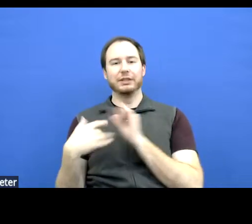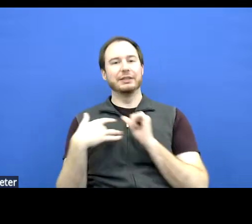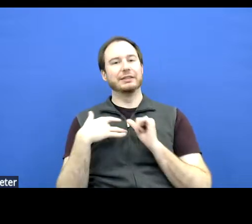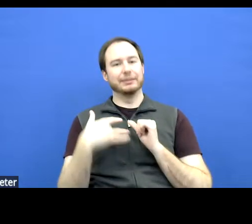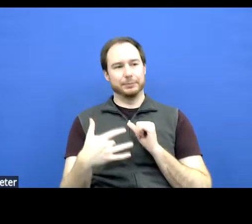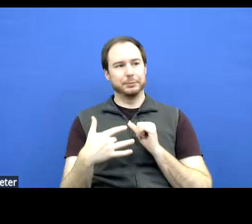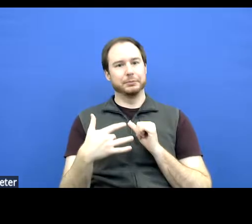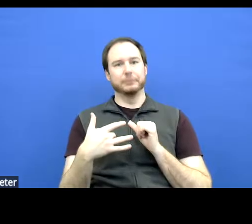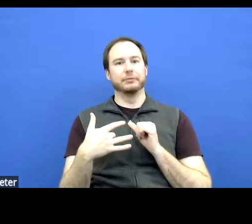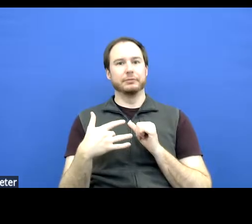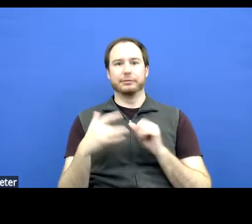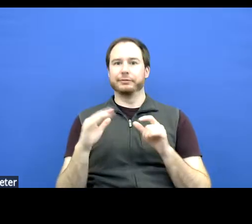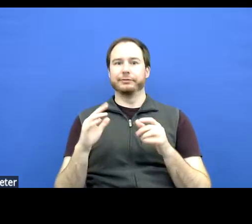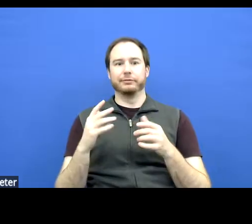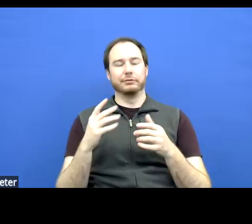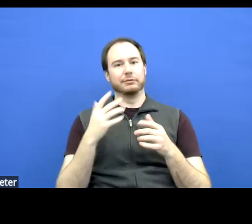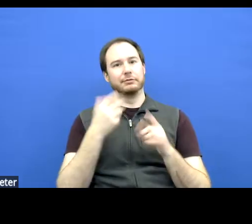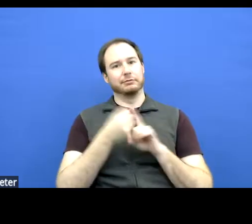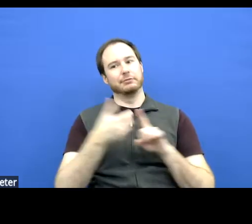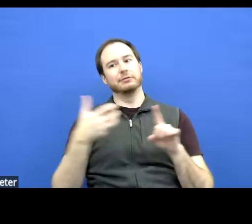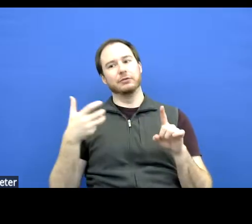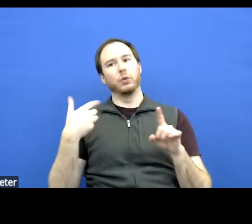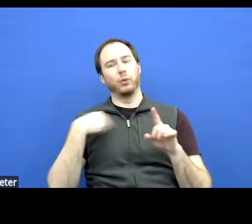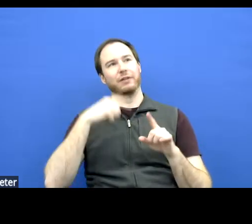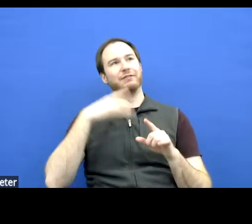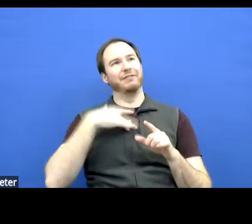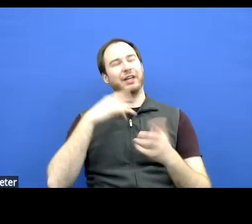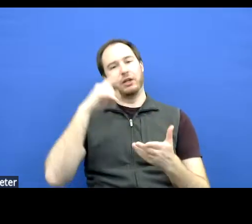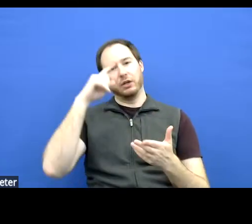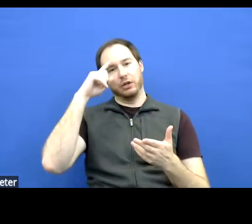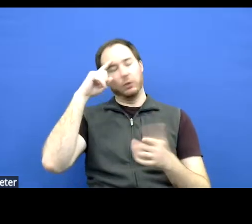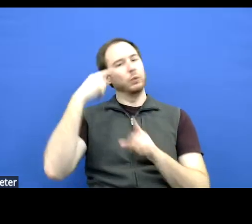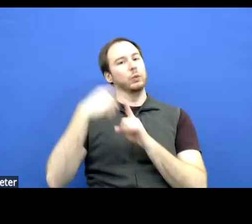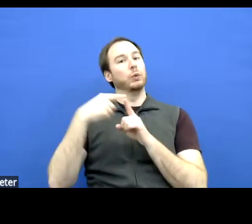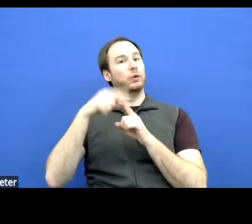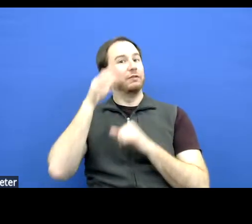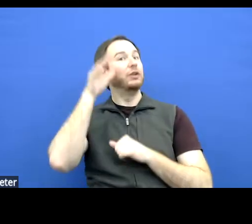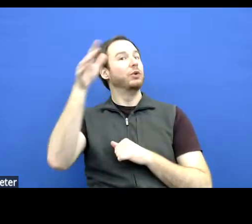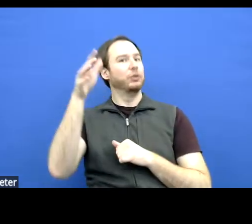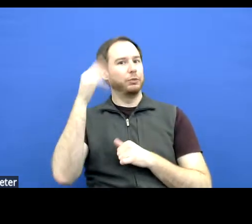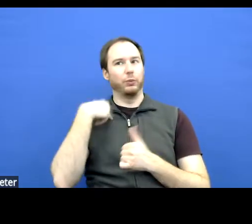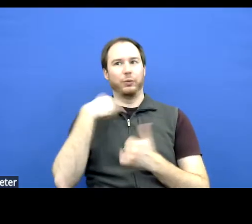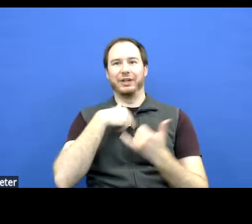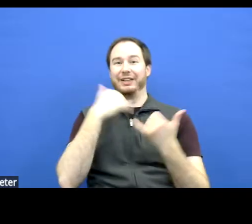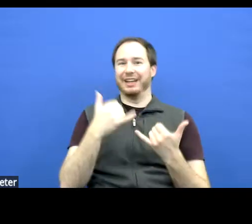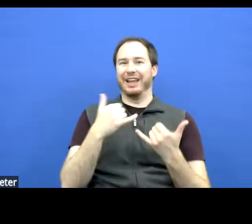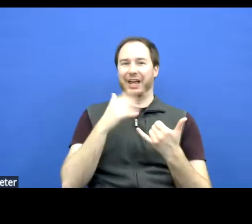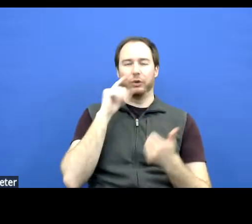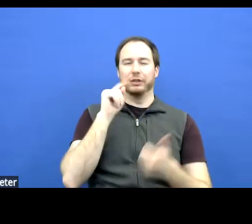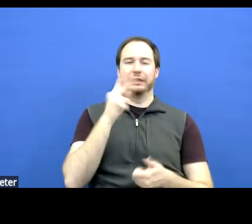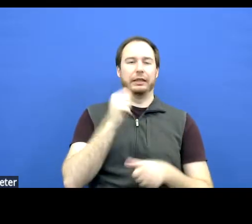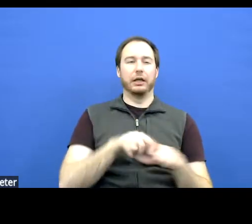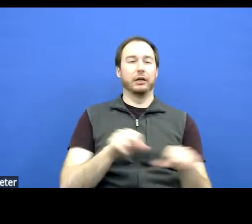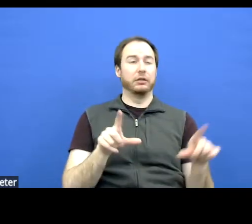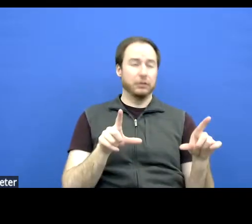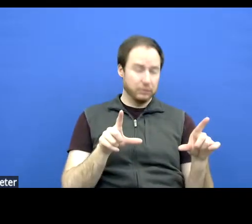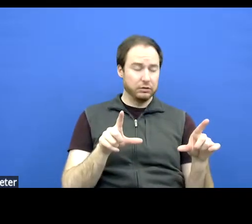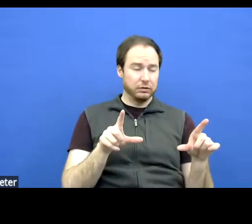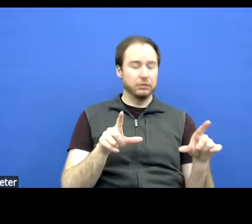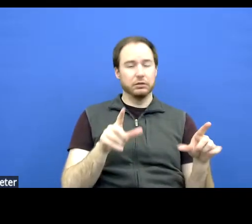get very hopeful for the future. I know a lot of people, especially as they see the national news, feel a little